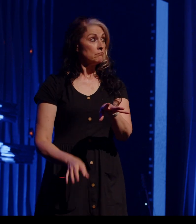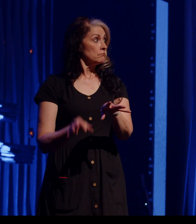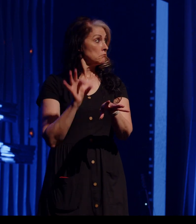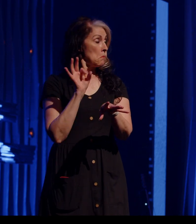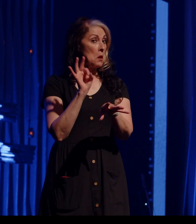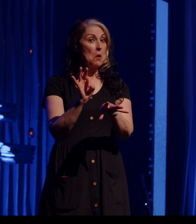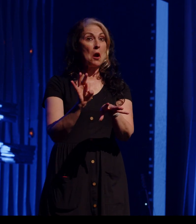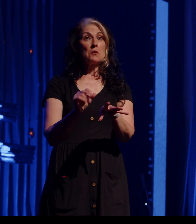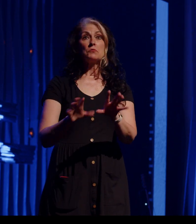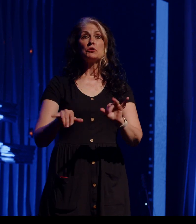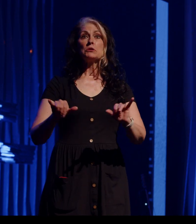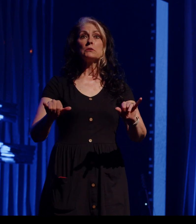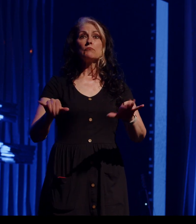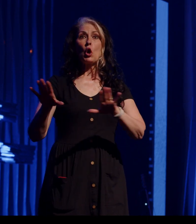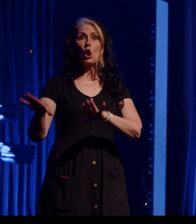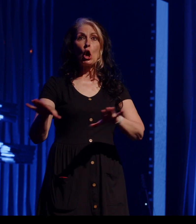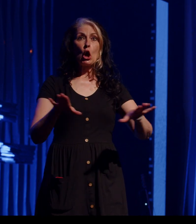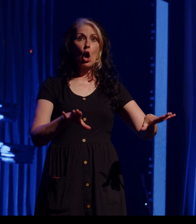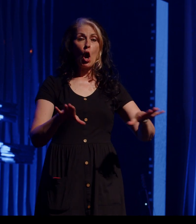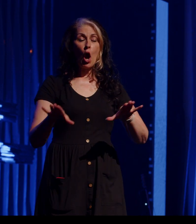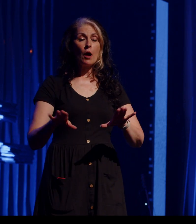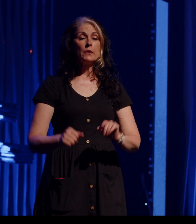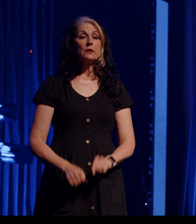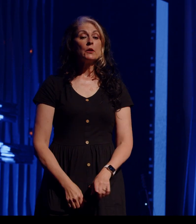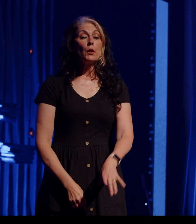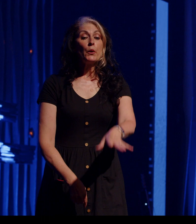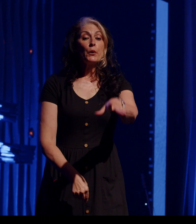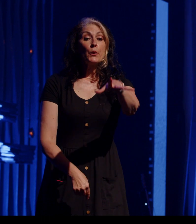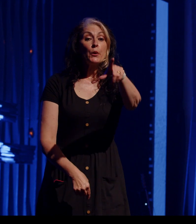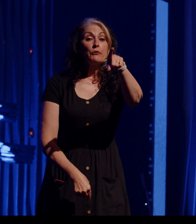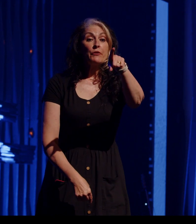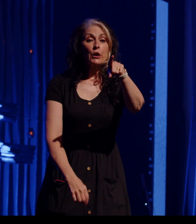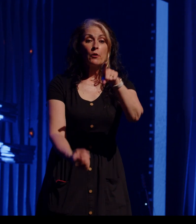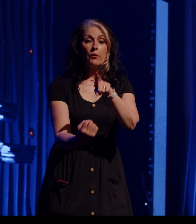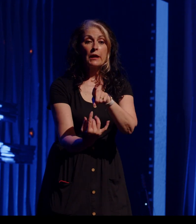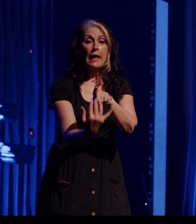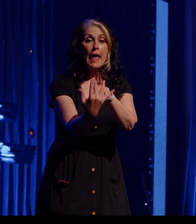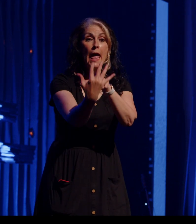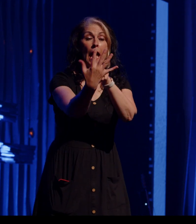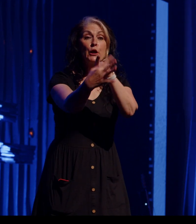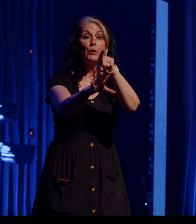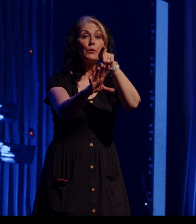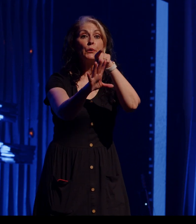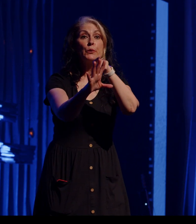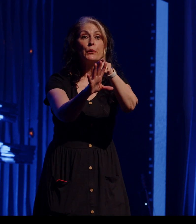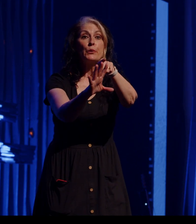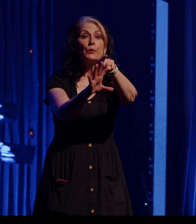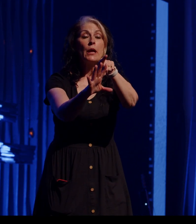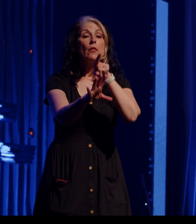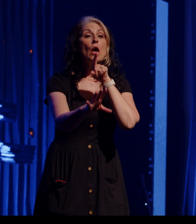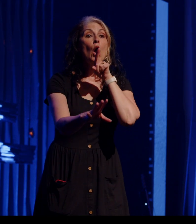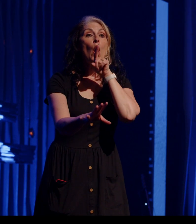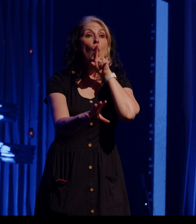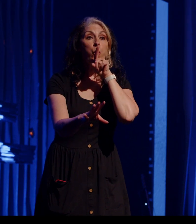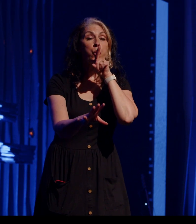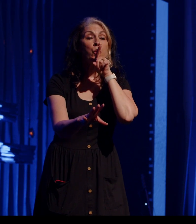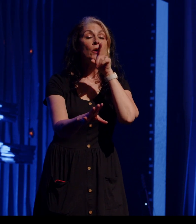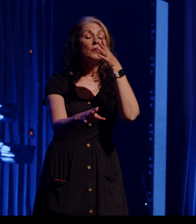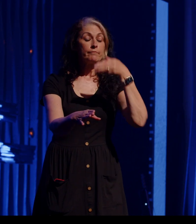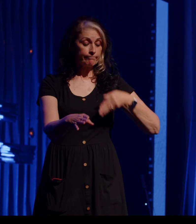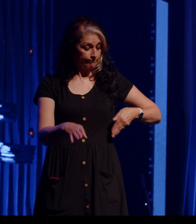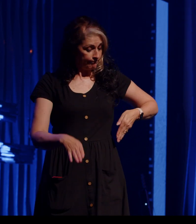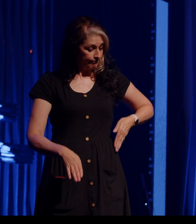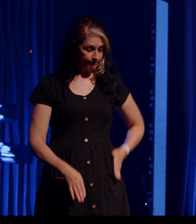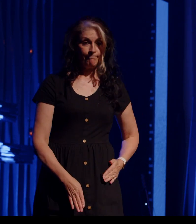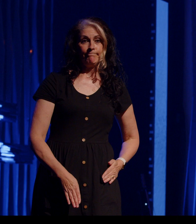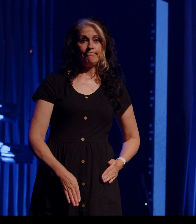perfect, she didn't flinch. She didn't do anything, just raised her finger up, and she lit the candle with her acrylic fingernail, and then blew it out